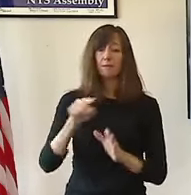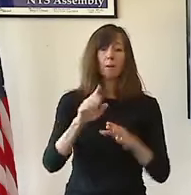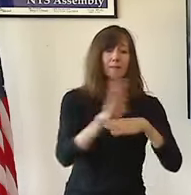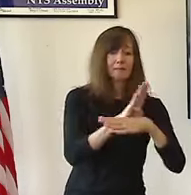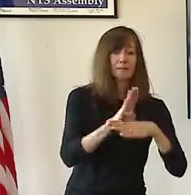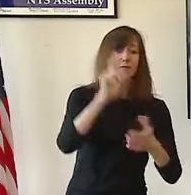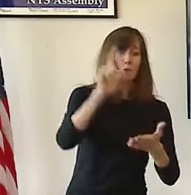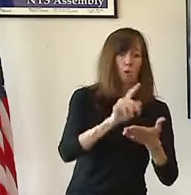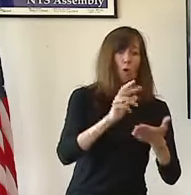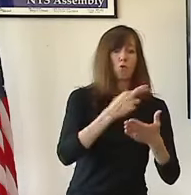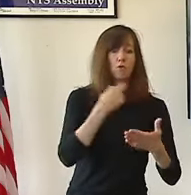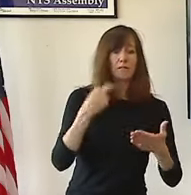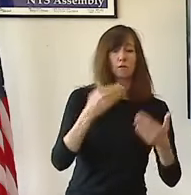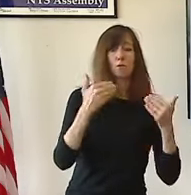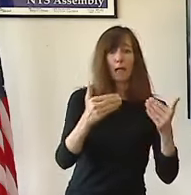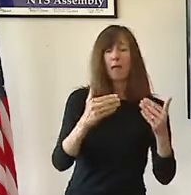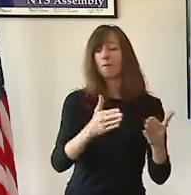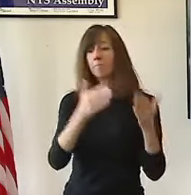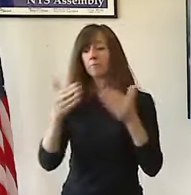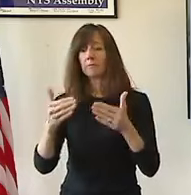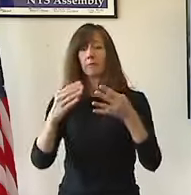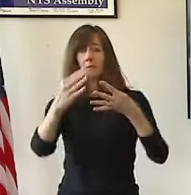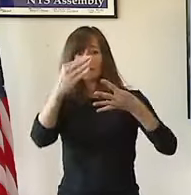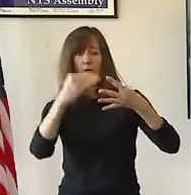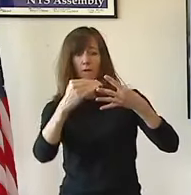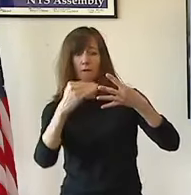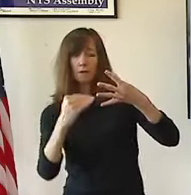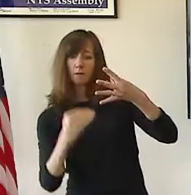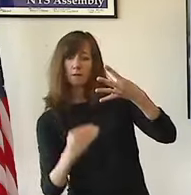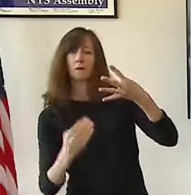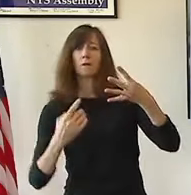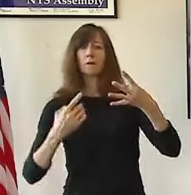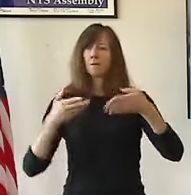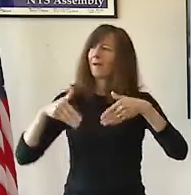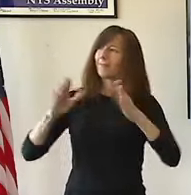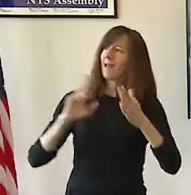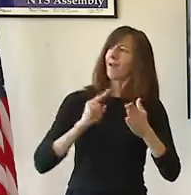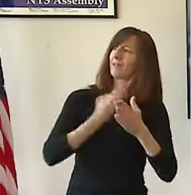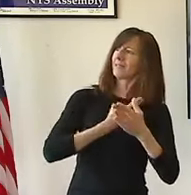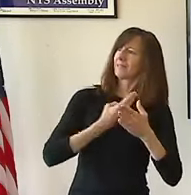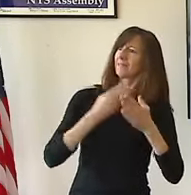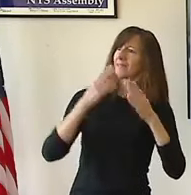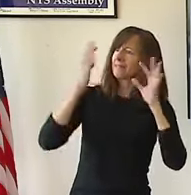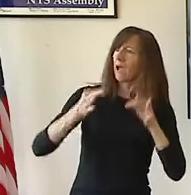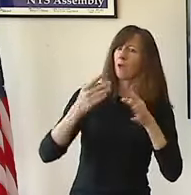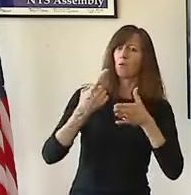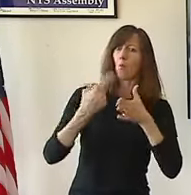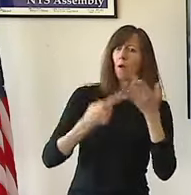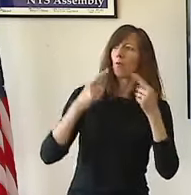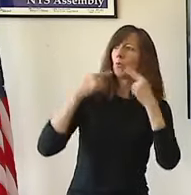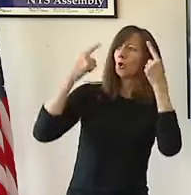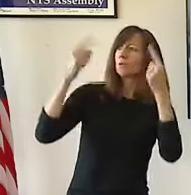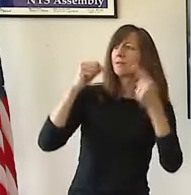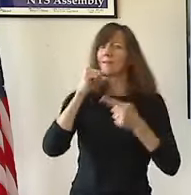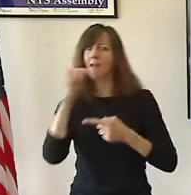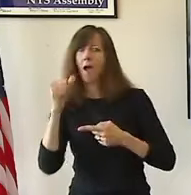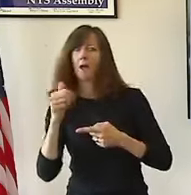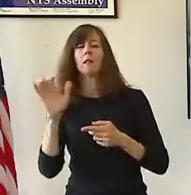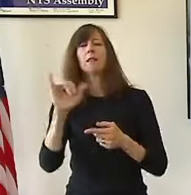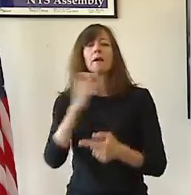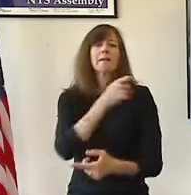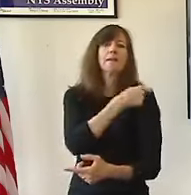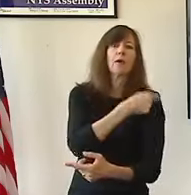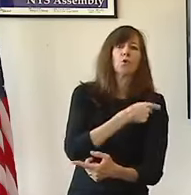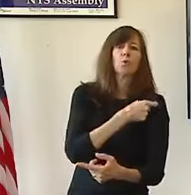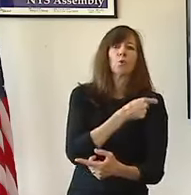and then move forward to the next step. Let us decide within those categories what works and what doesn't. We talked about tattoo shops versus